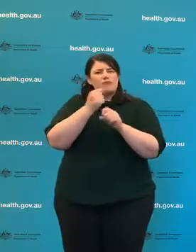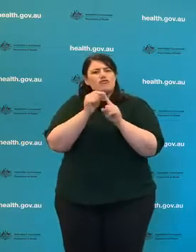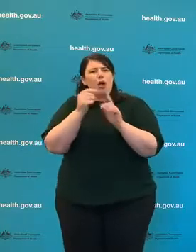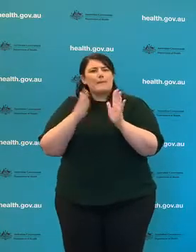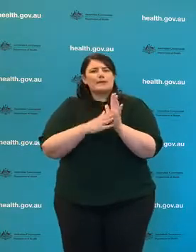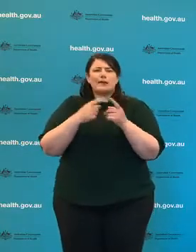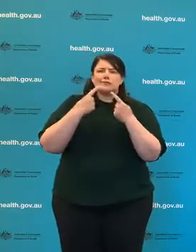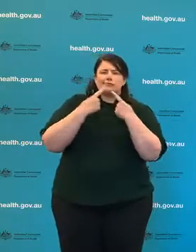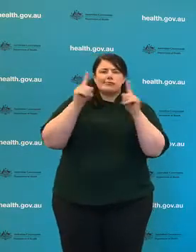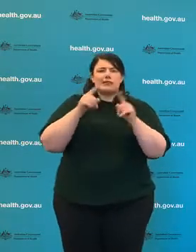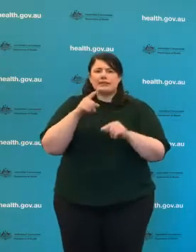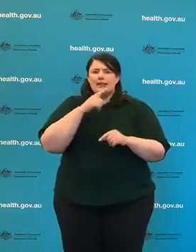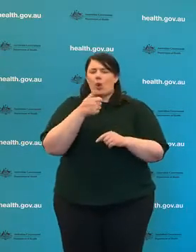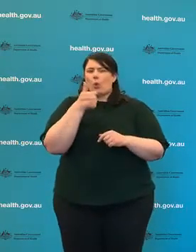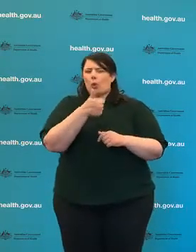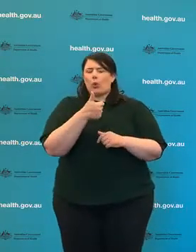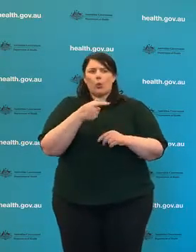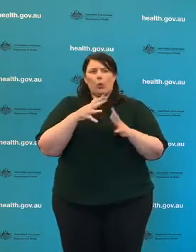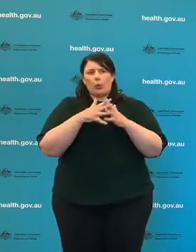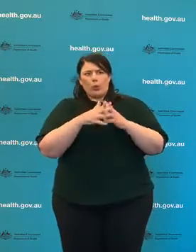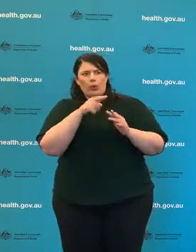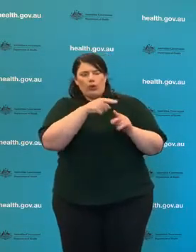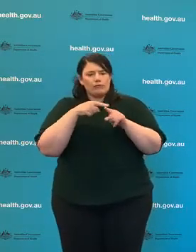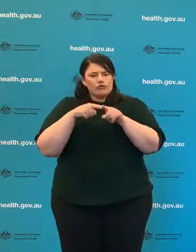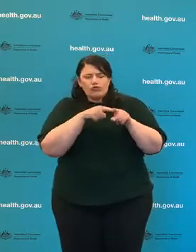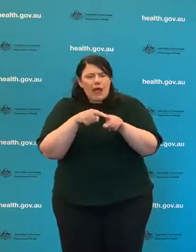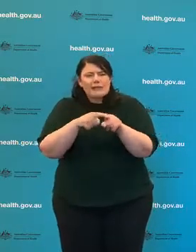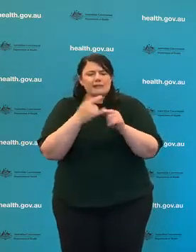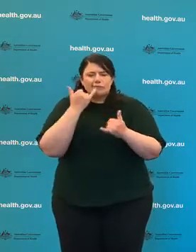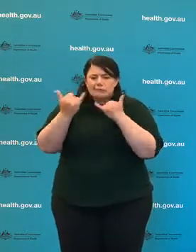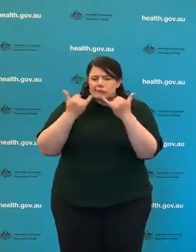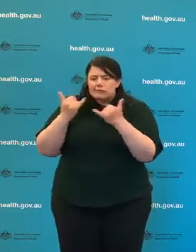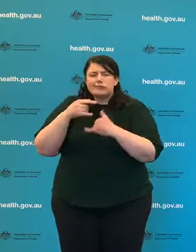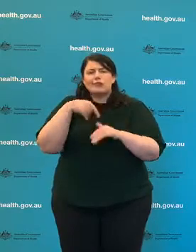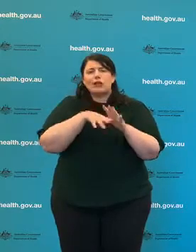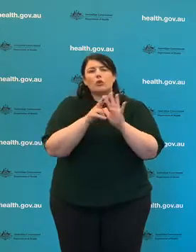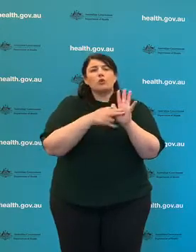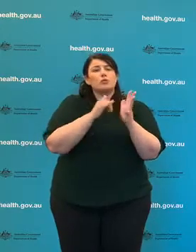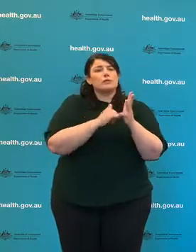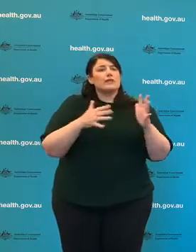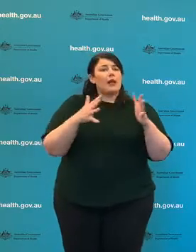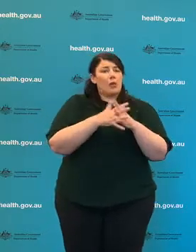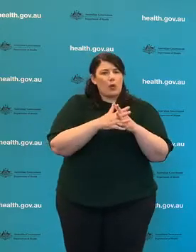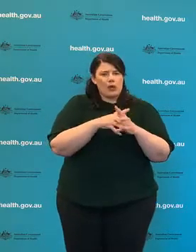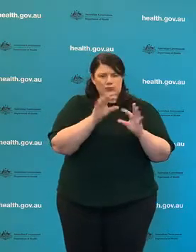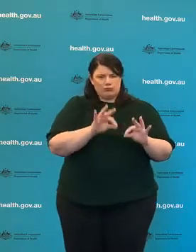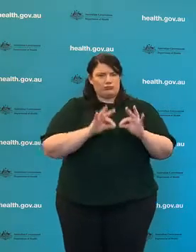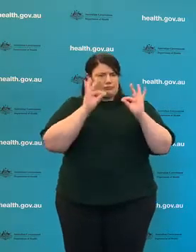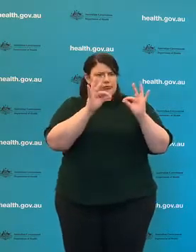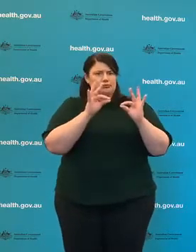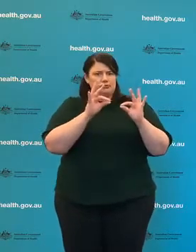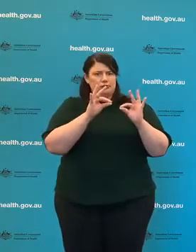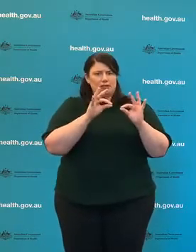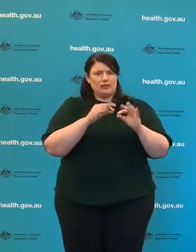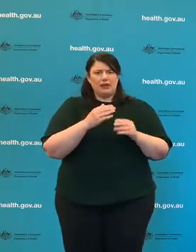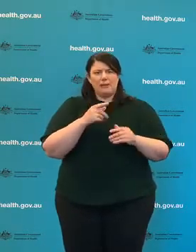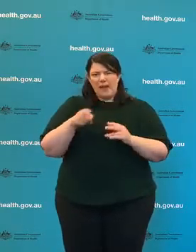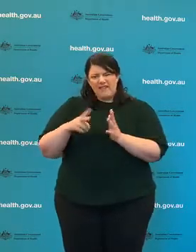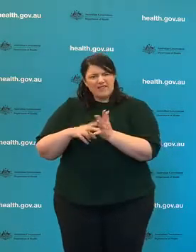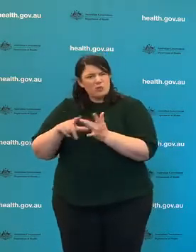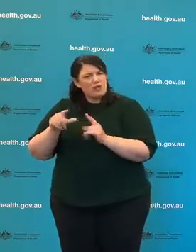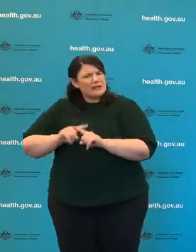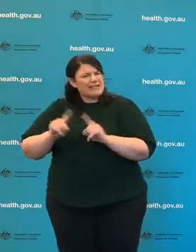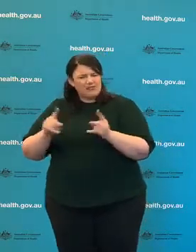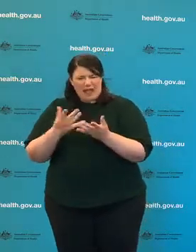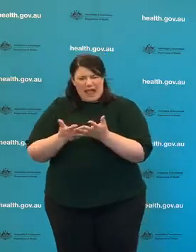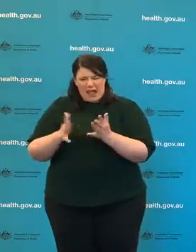bit of an abstract concept for some people. What's the difference specifically between the way that contact tracing is being done in New South Wales and in other states like Victoria?